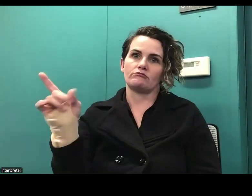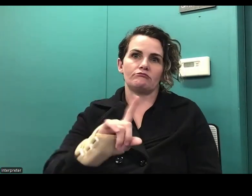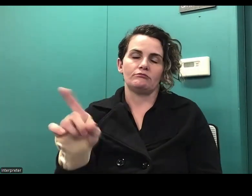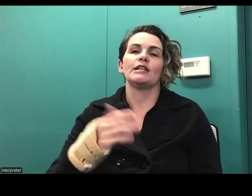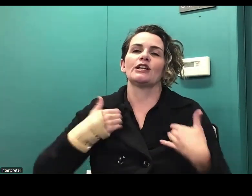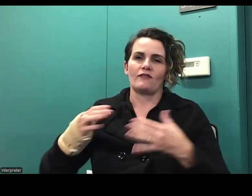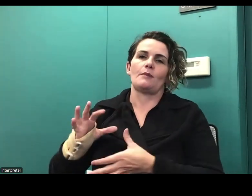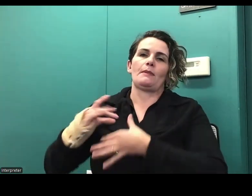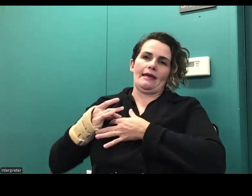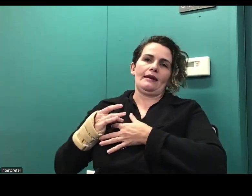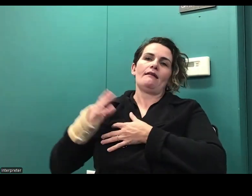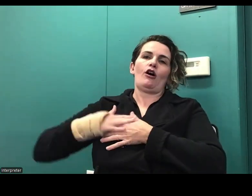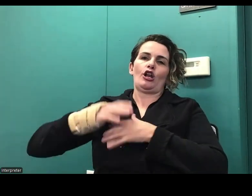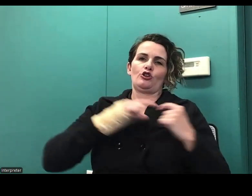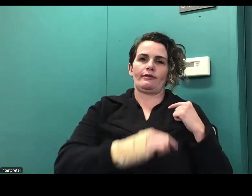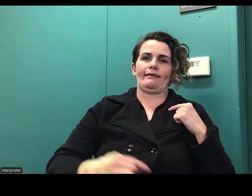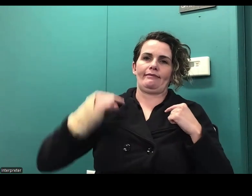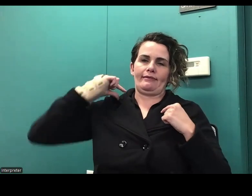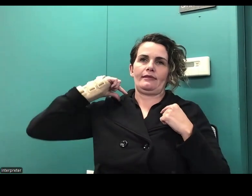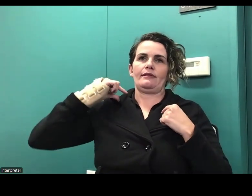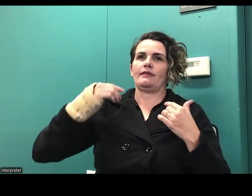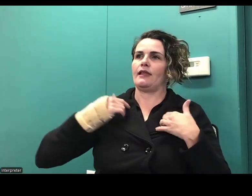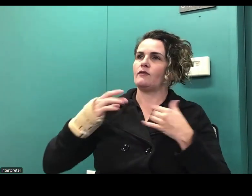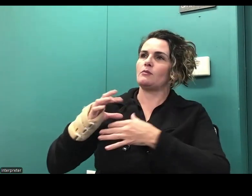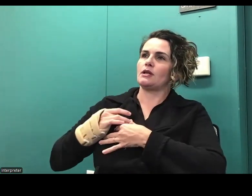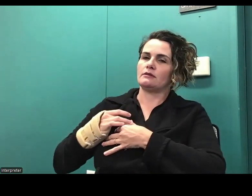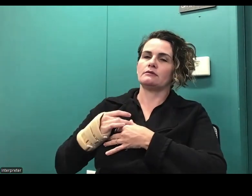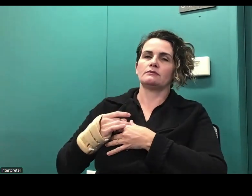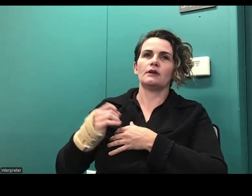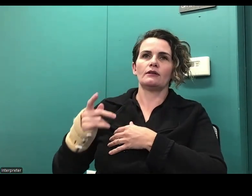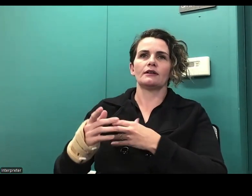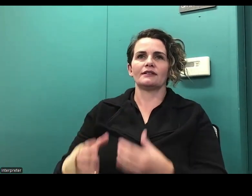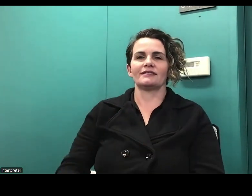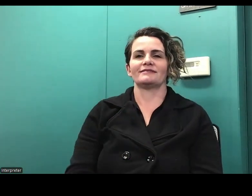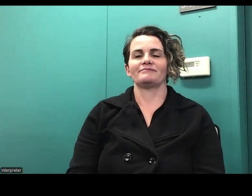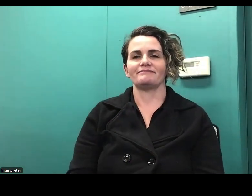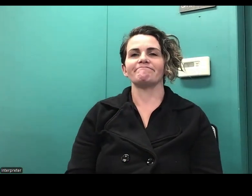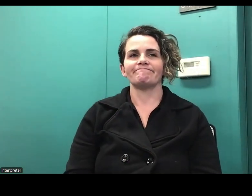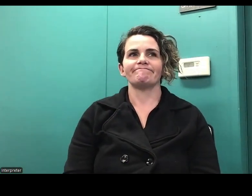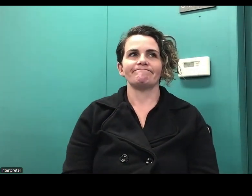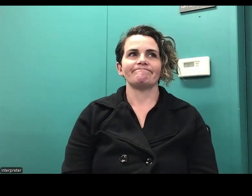have a pin on your lanyard. I have a pin on my lanyard, so okay, I'm good. Right, you know.